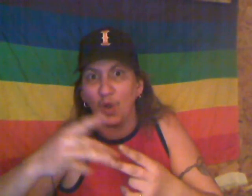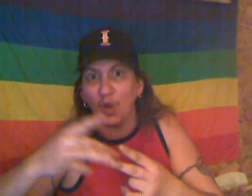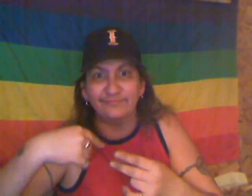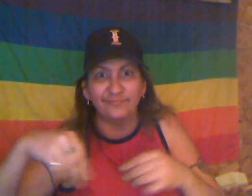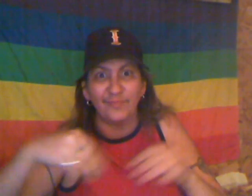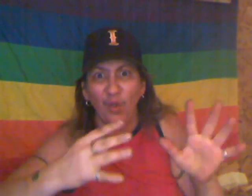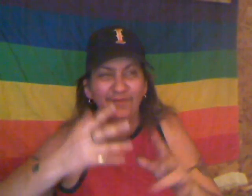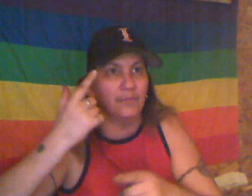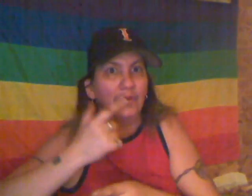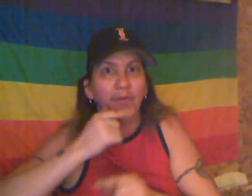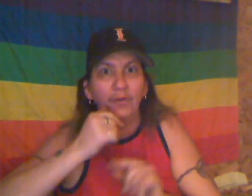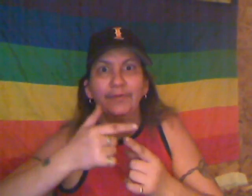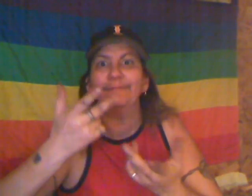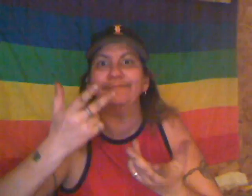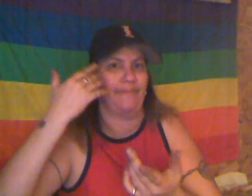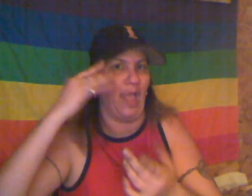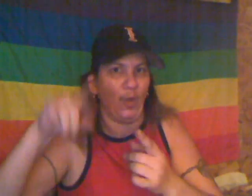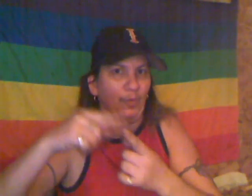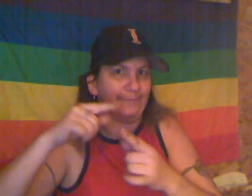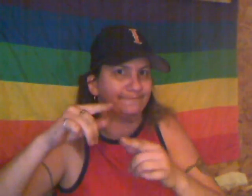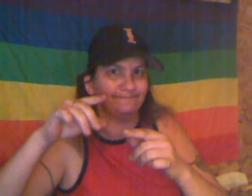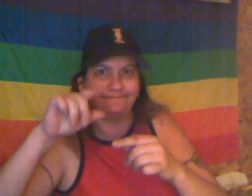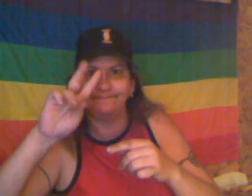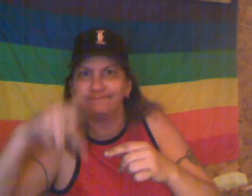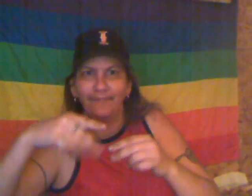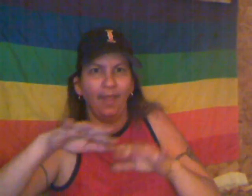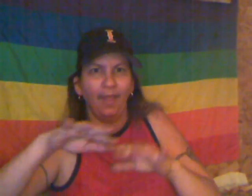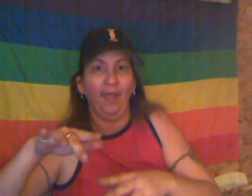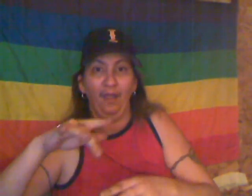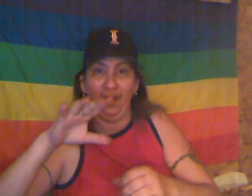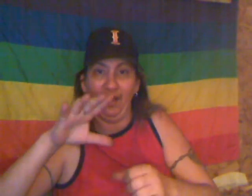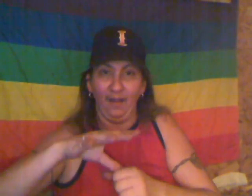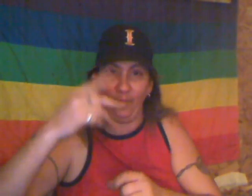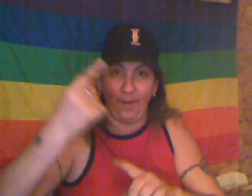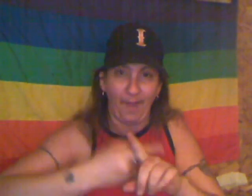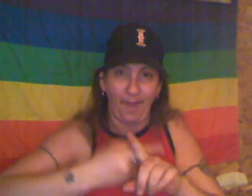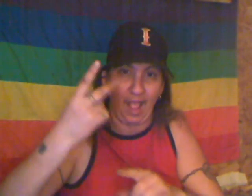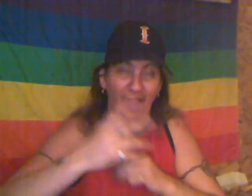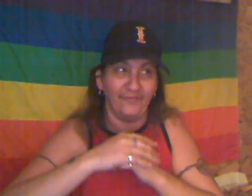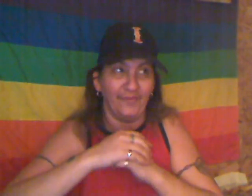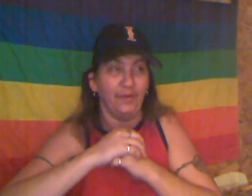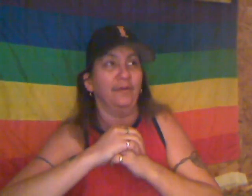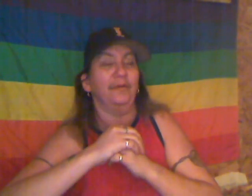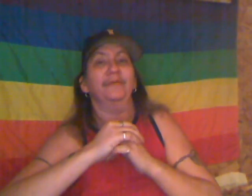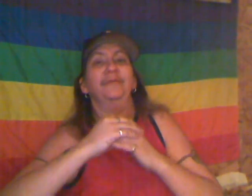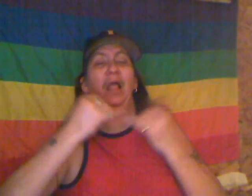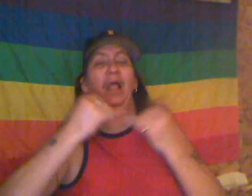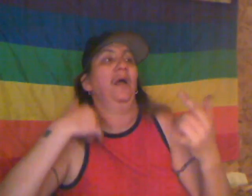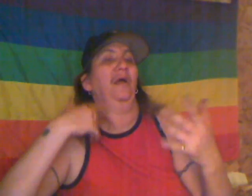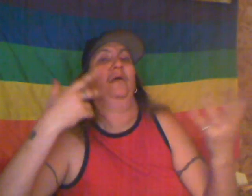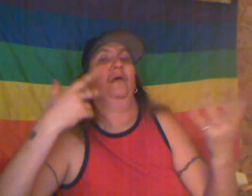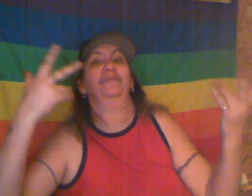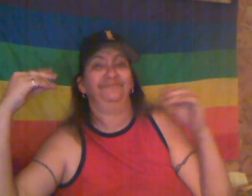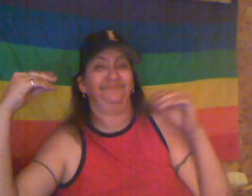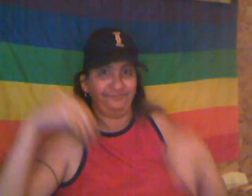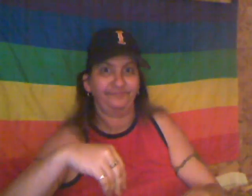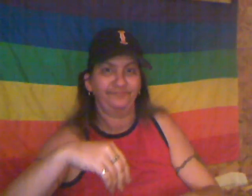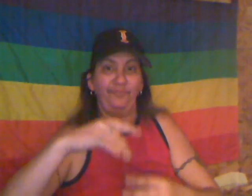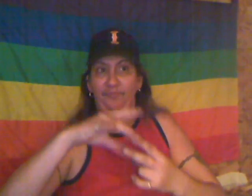Not good. Second, scratch-proof lenses. Now these days, all lenses are plastic, but they're stronger than ever because of a protective